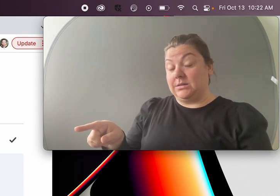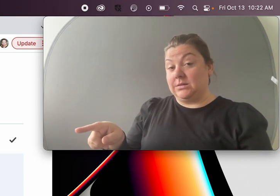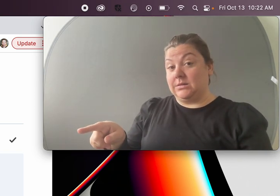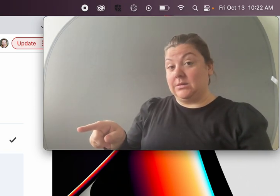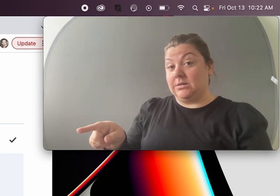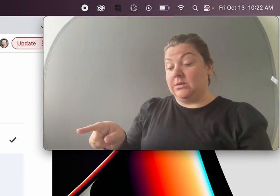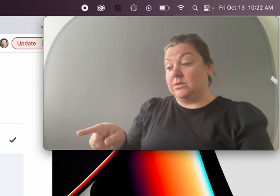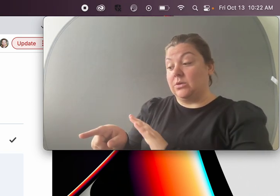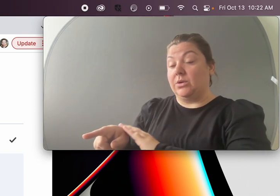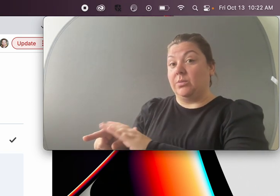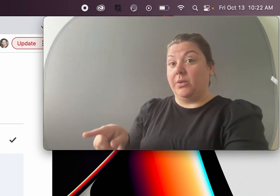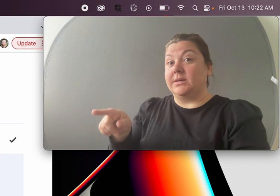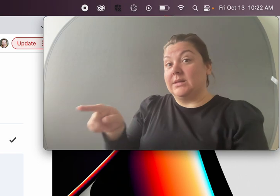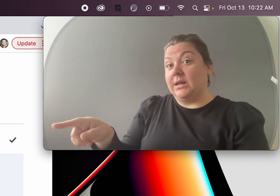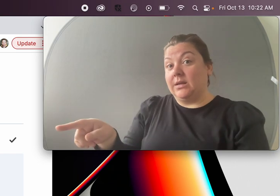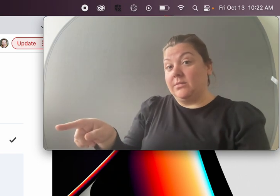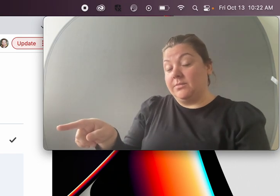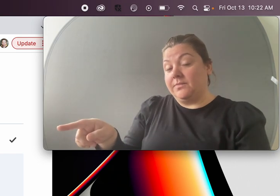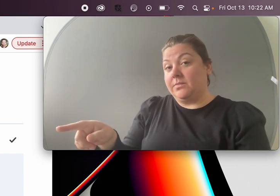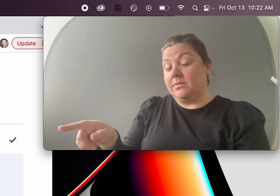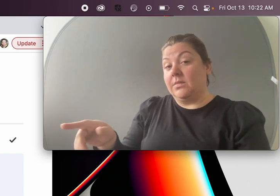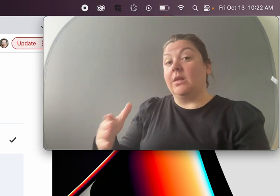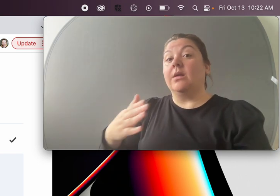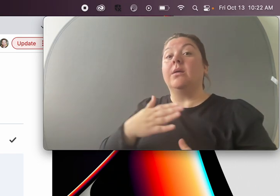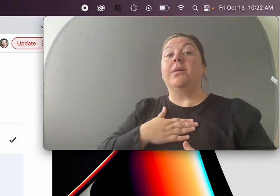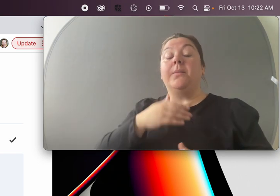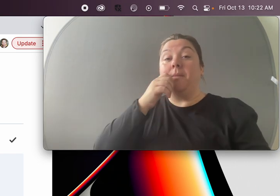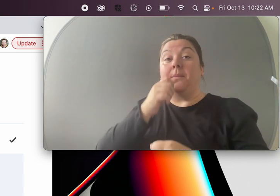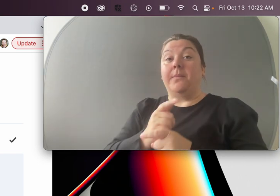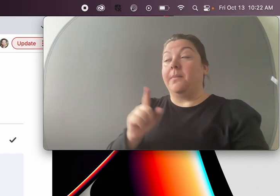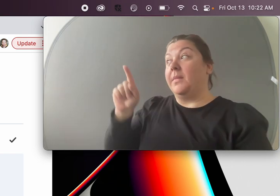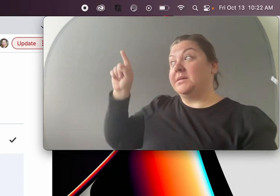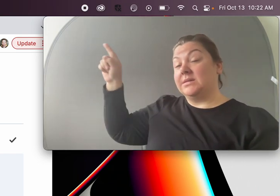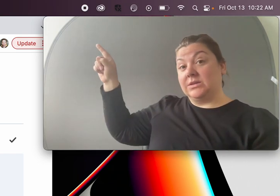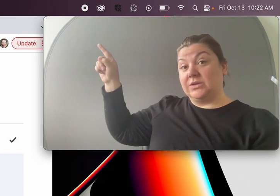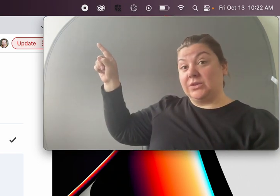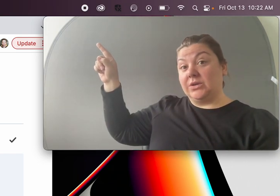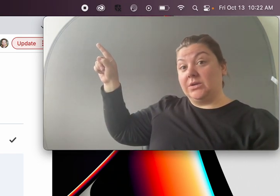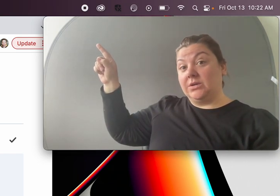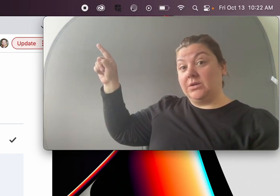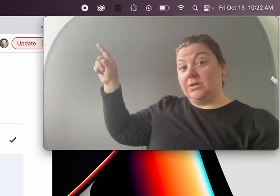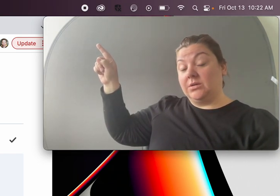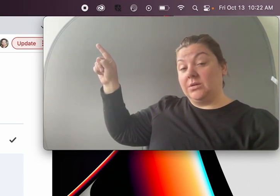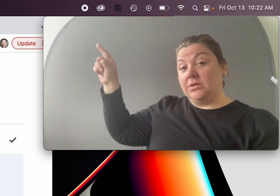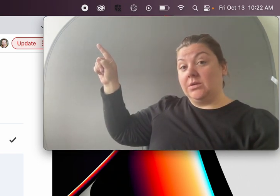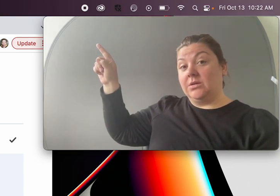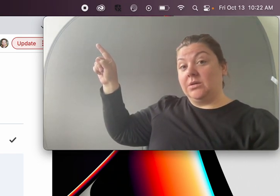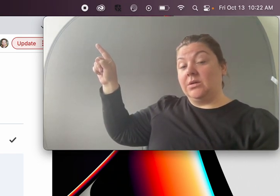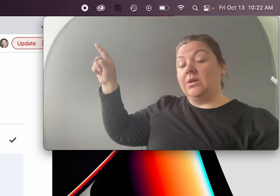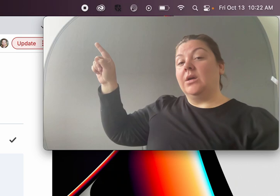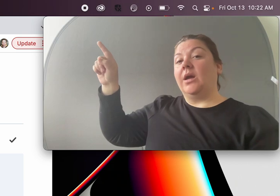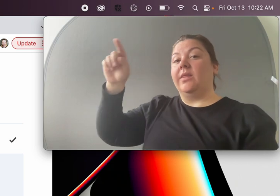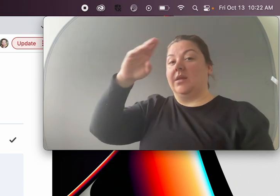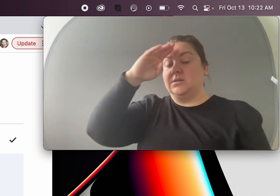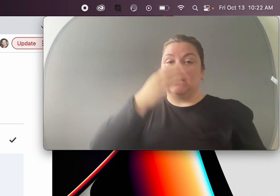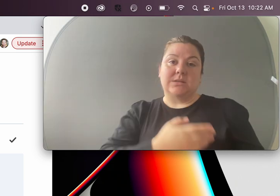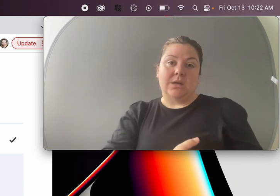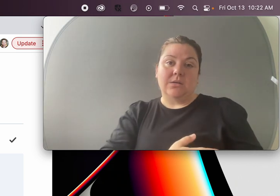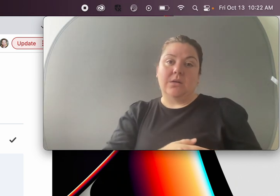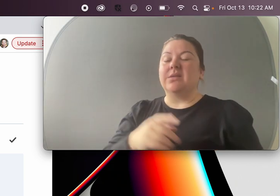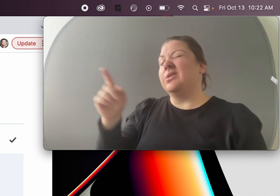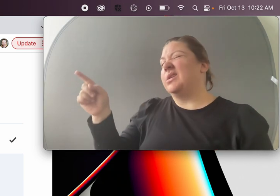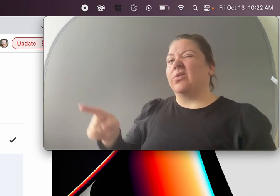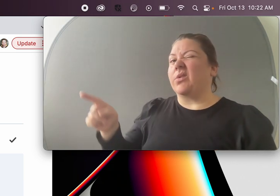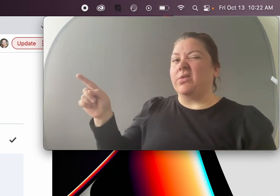he's, so you would point to him, my sister, and then